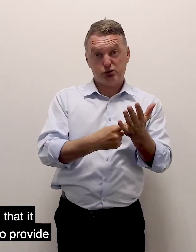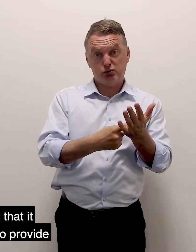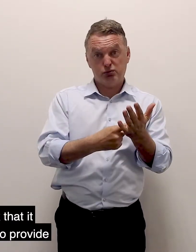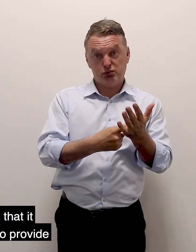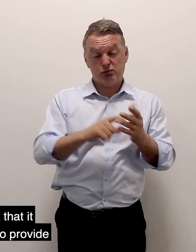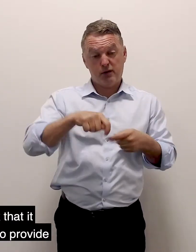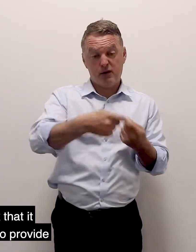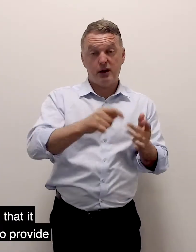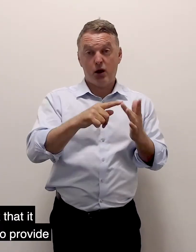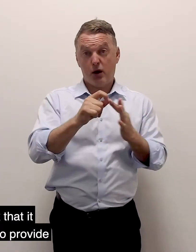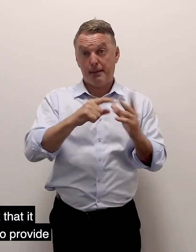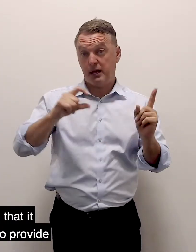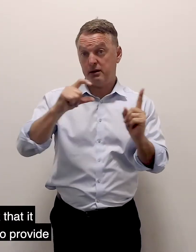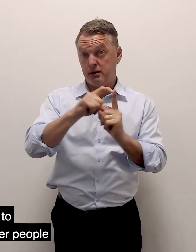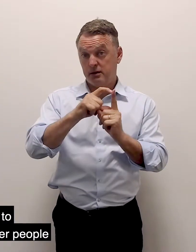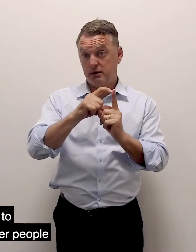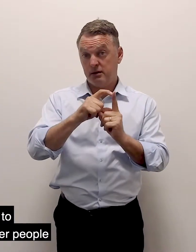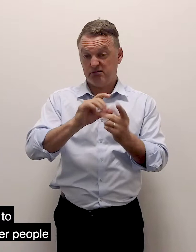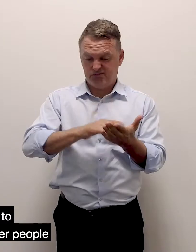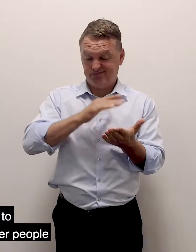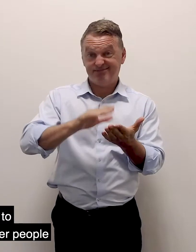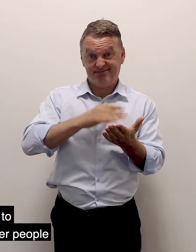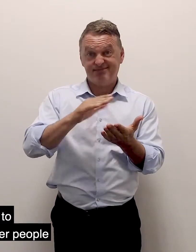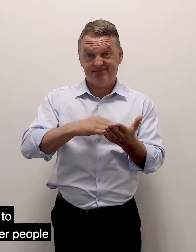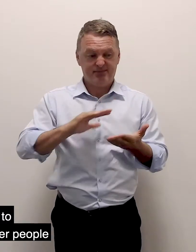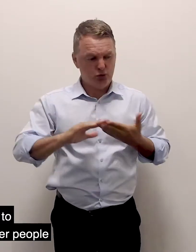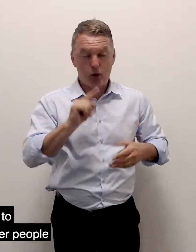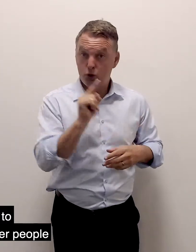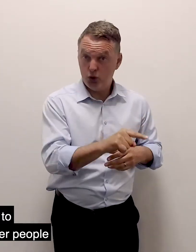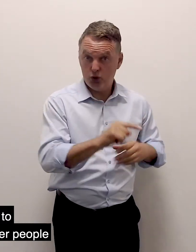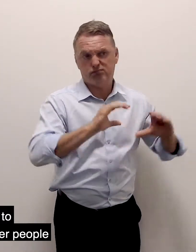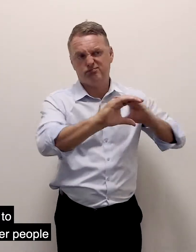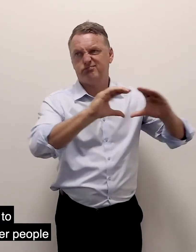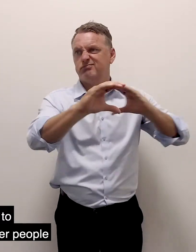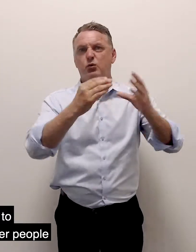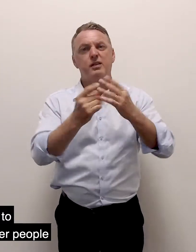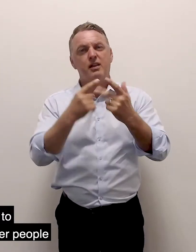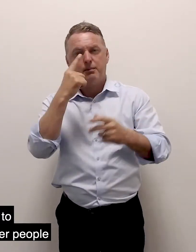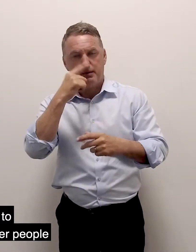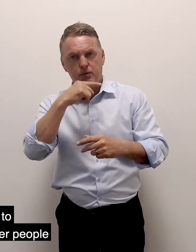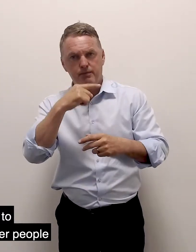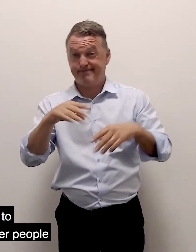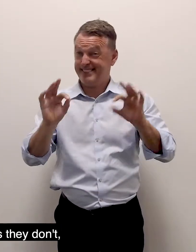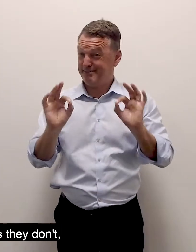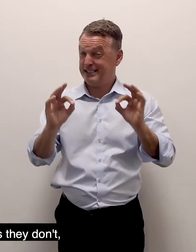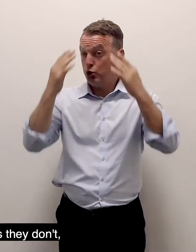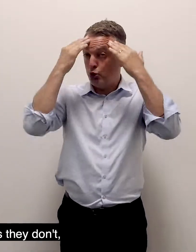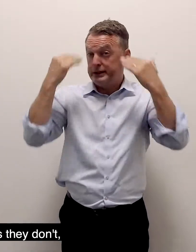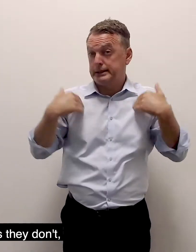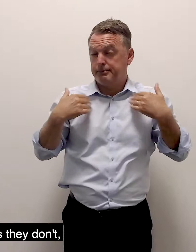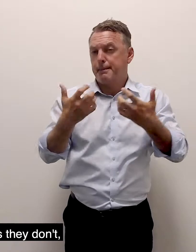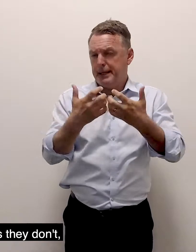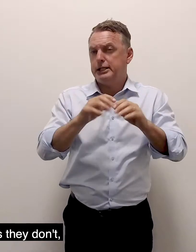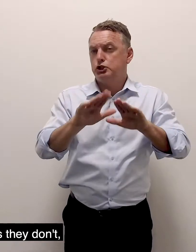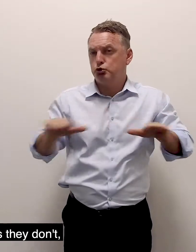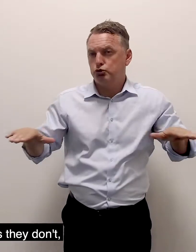that it would be reasonable to provide an iPad for her to communicate with other people, especially with